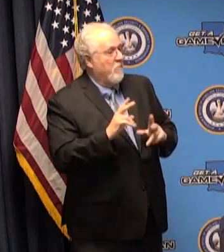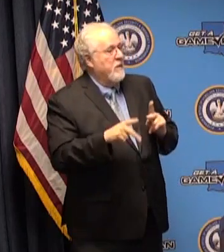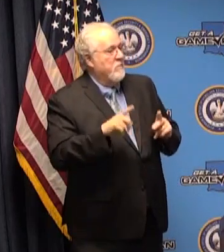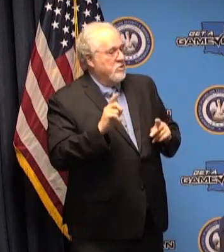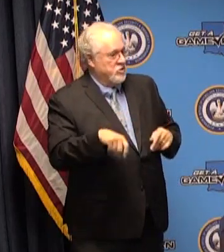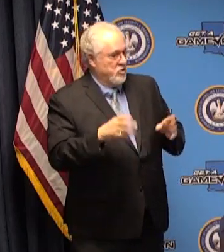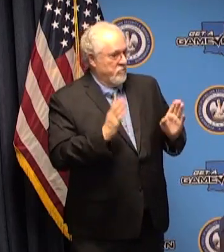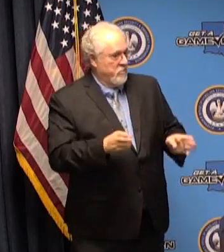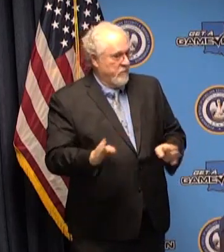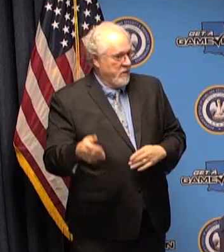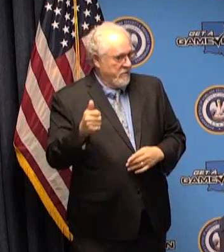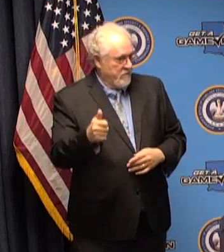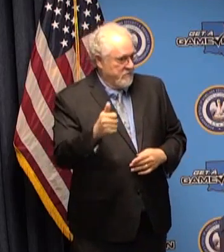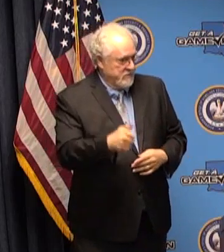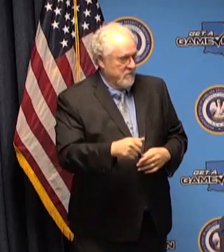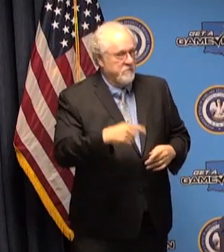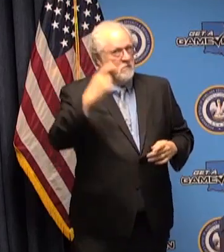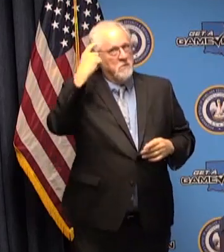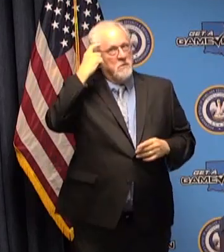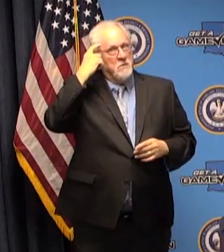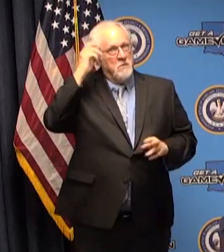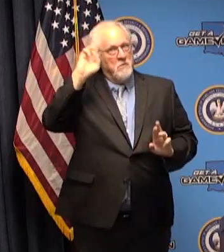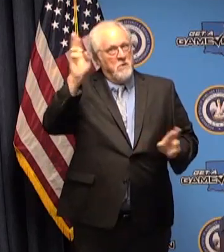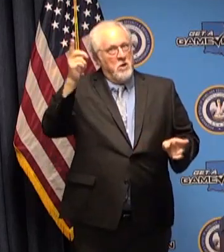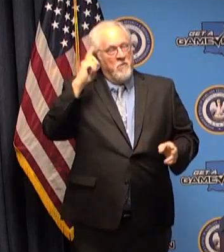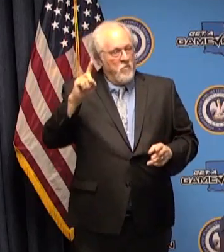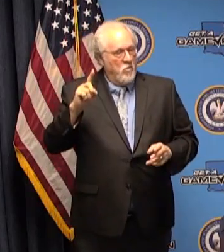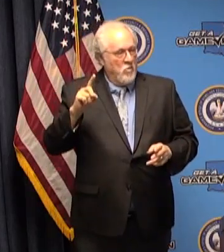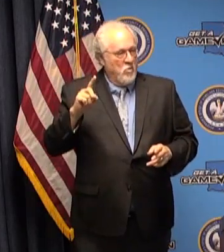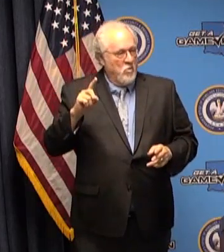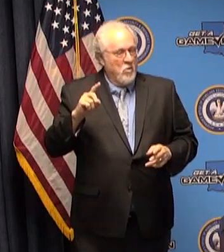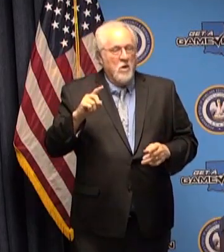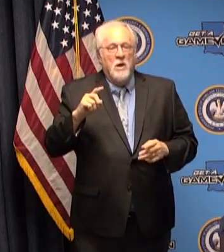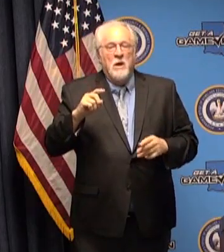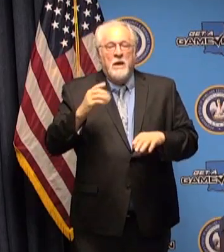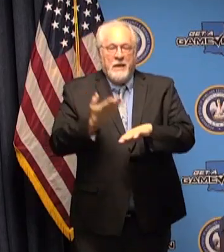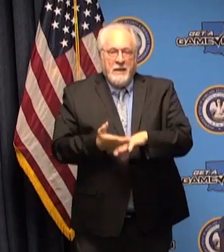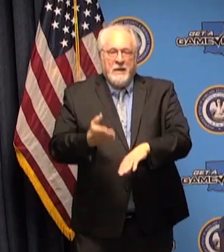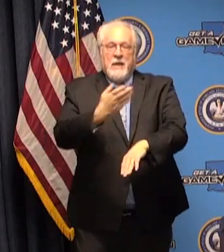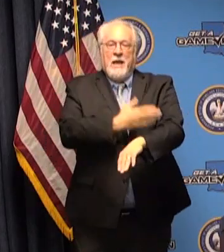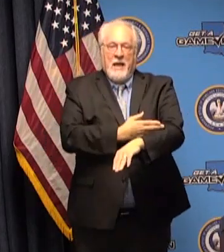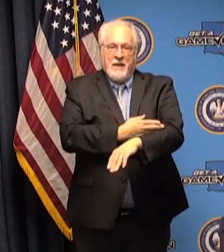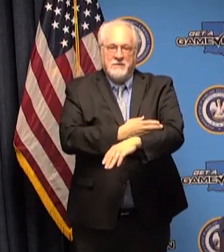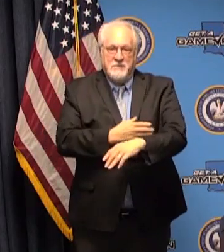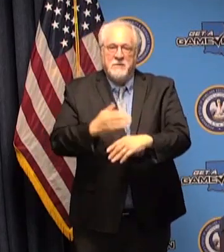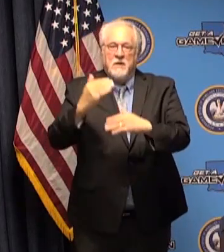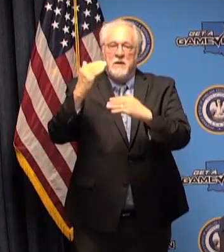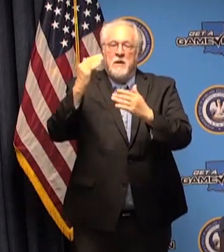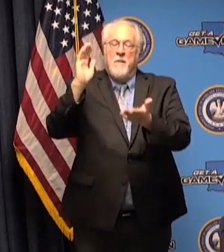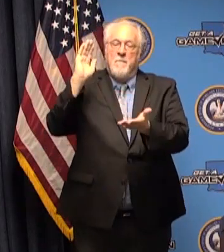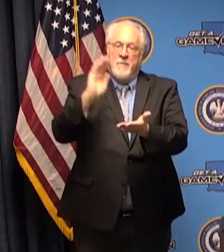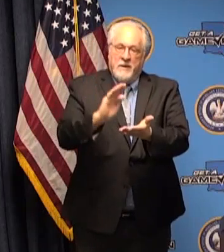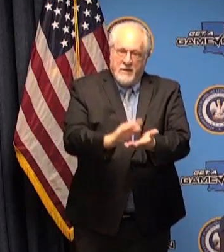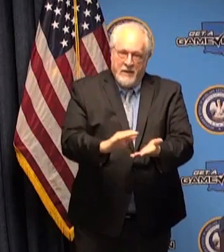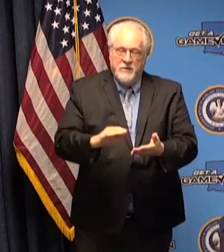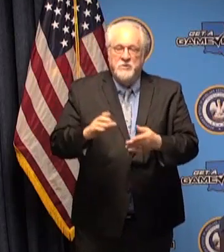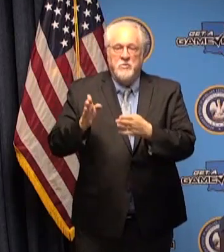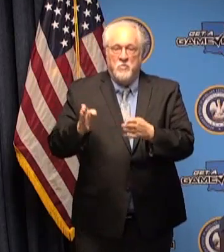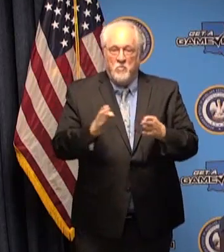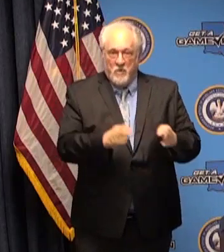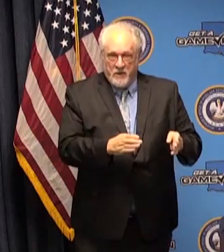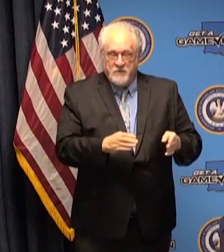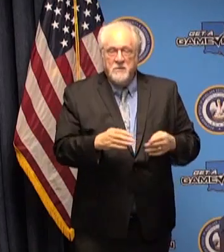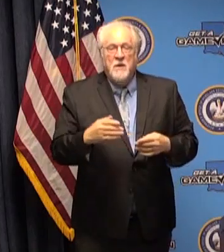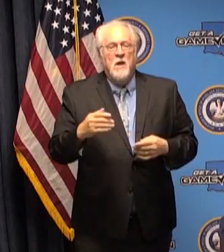to start preparing themselves in their own minds for enhanced mitigation measures as they become necessary. And